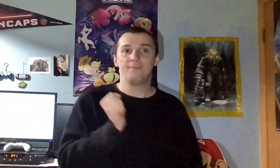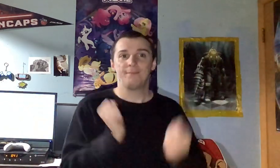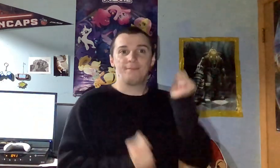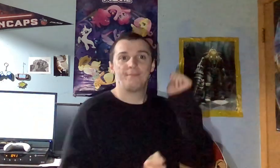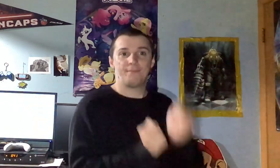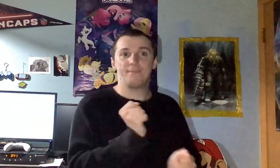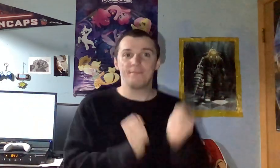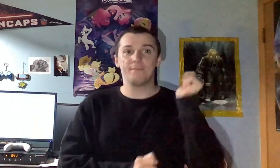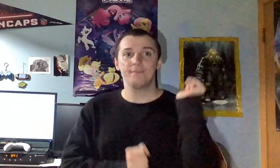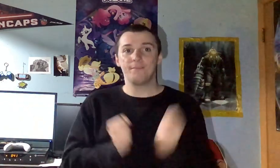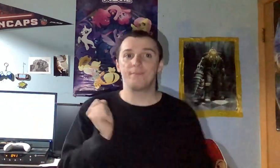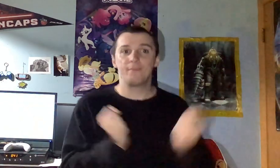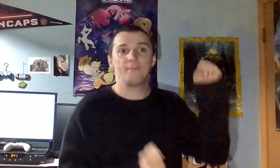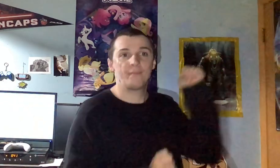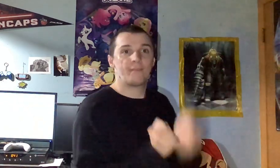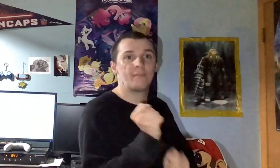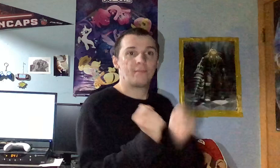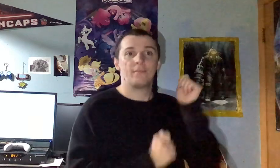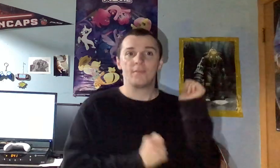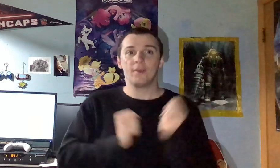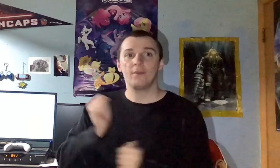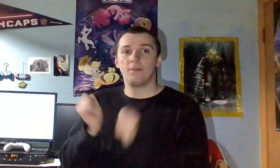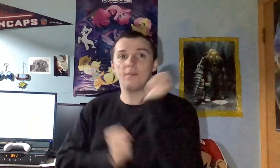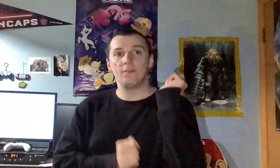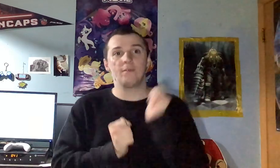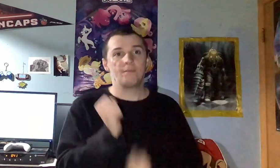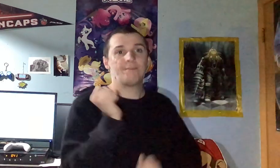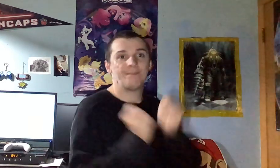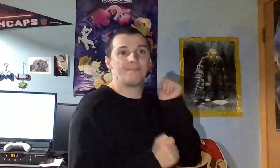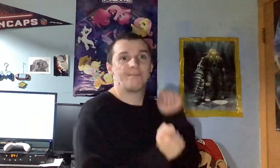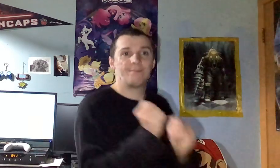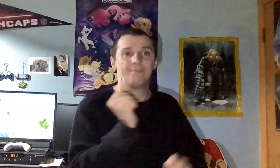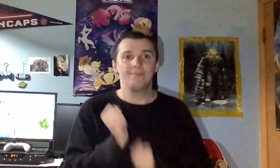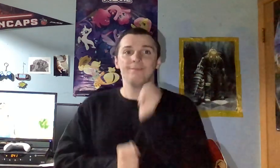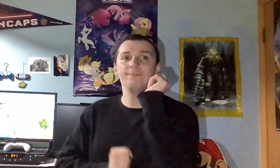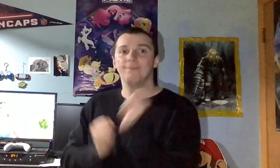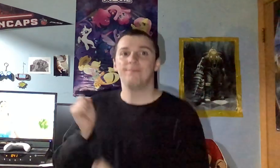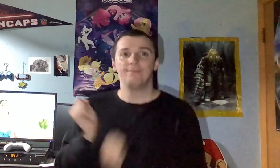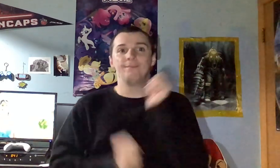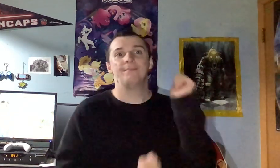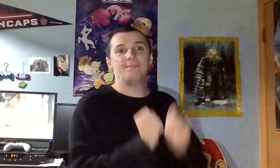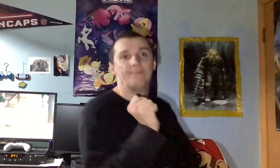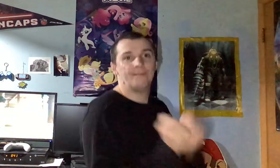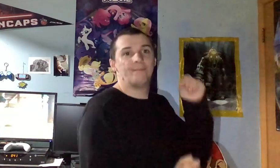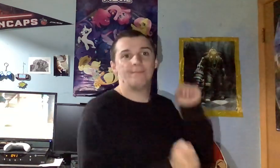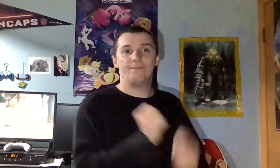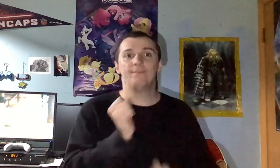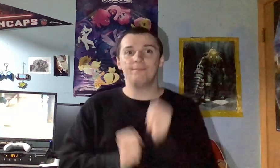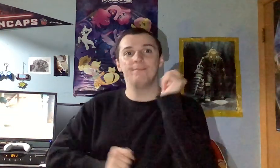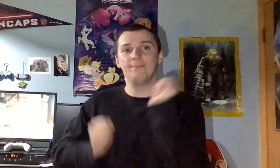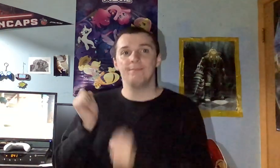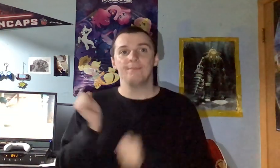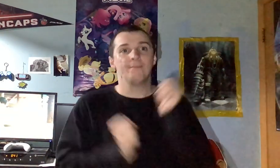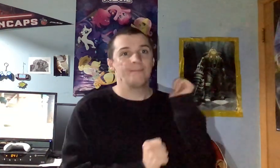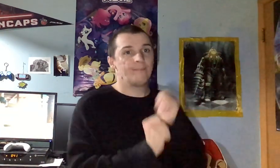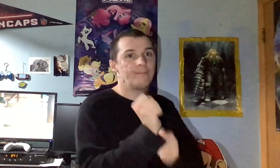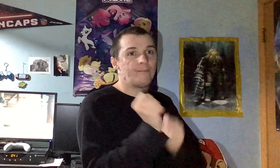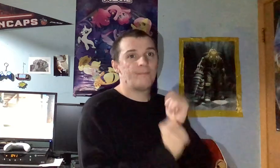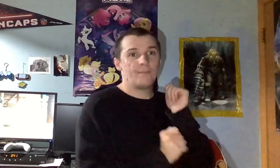People achieved 90% clear skin in 4 months. In another study, most people had 90% clear skin even in 4 years.